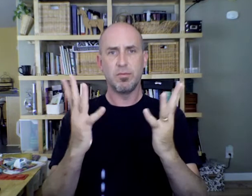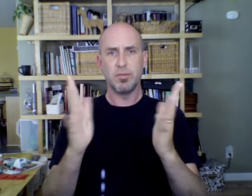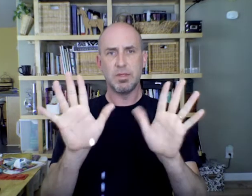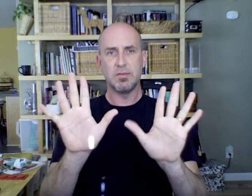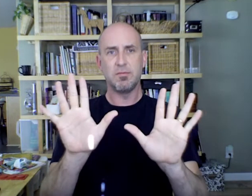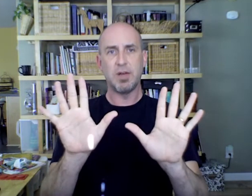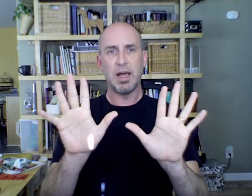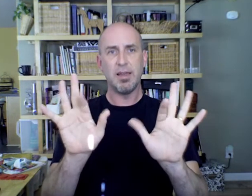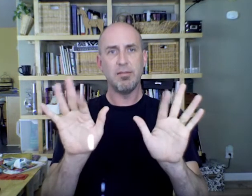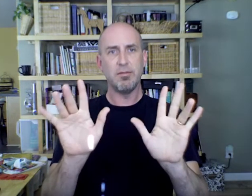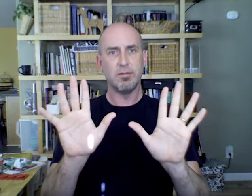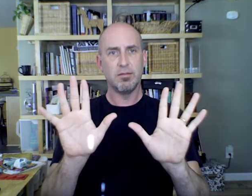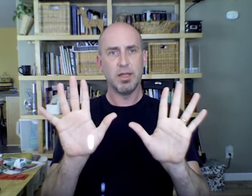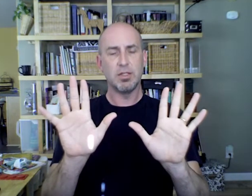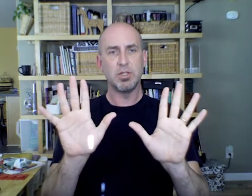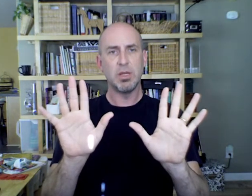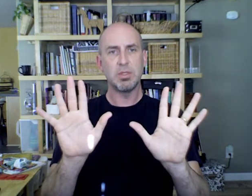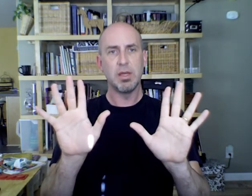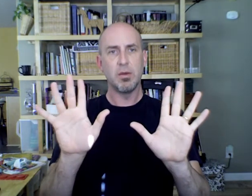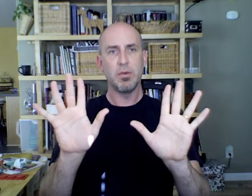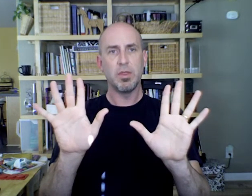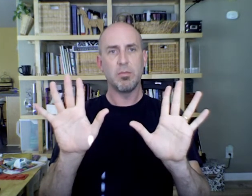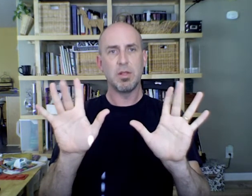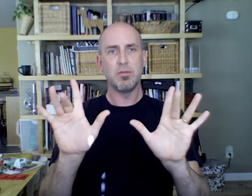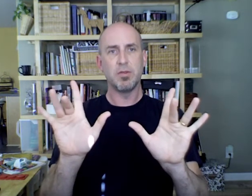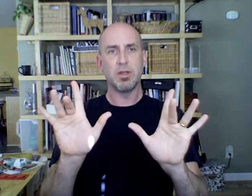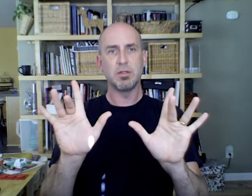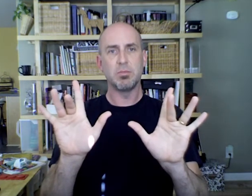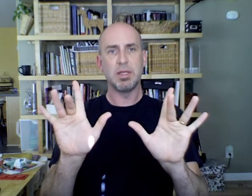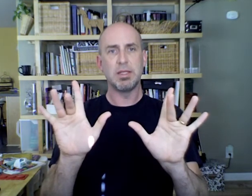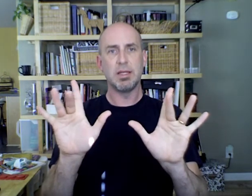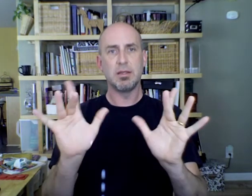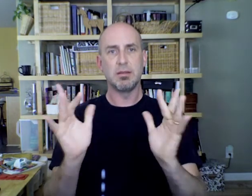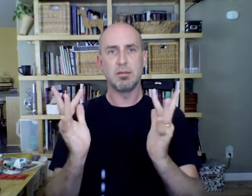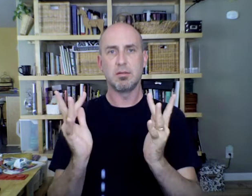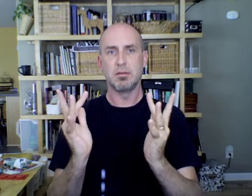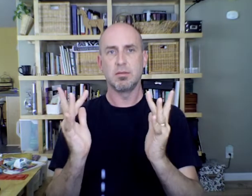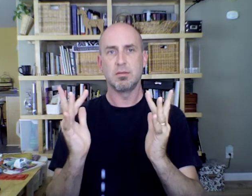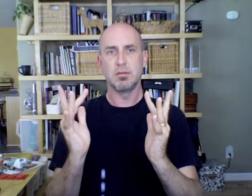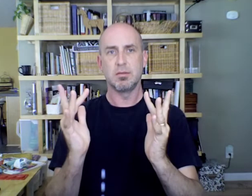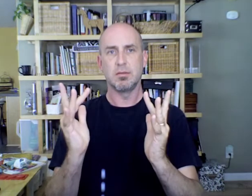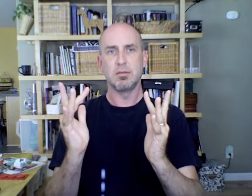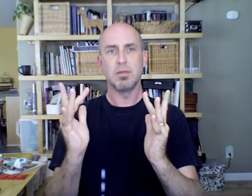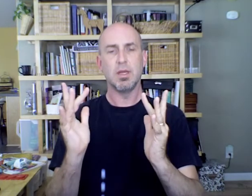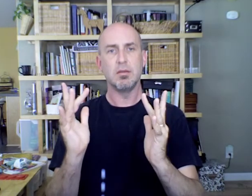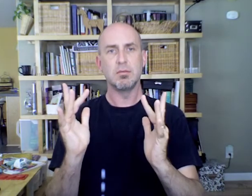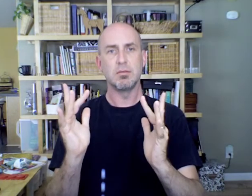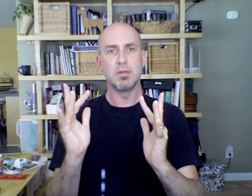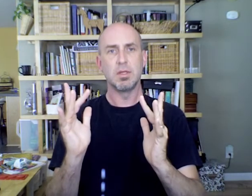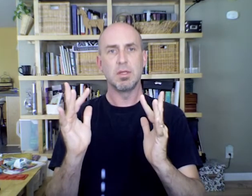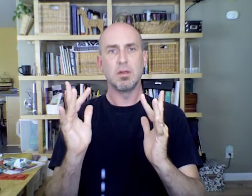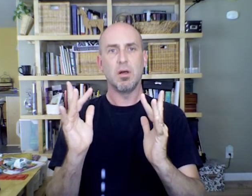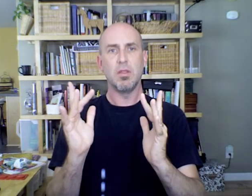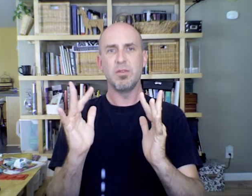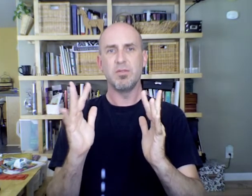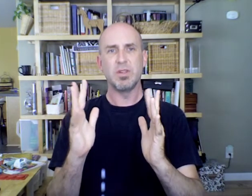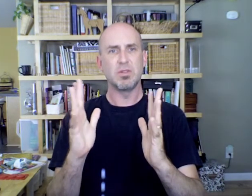these 5 hand shapes with the middle fingers bent 10. Okay? All the other fingers don't have to